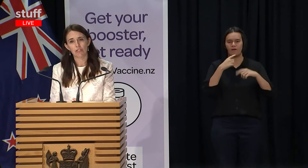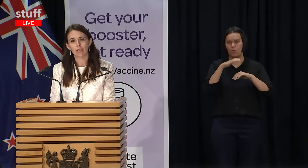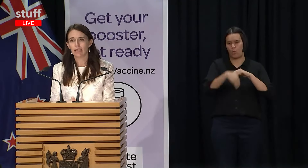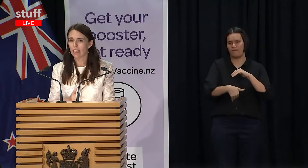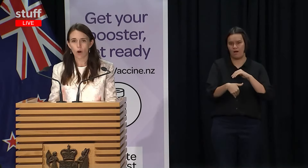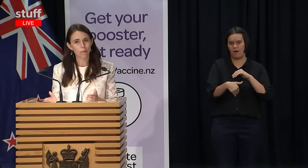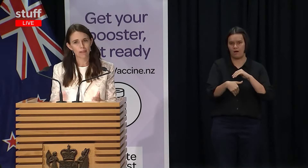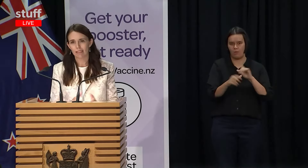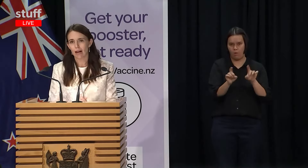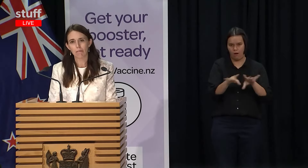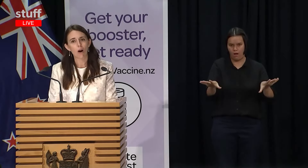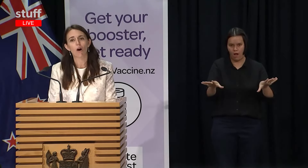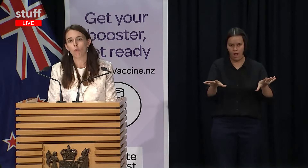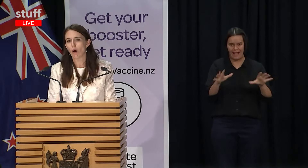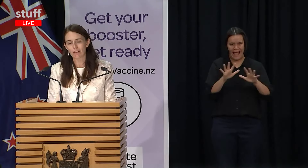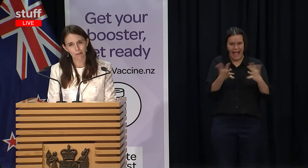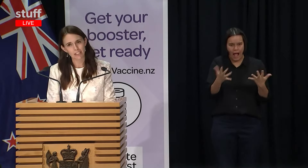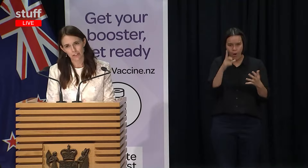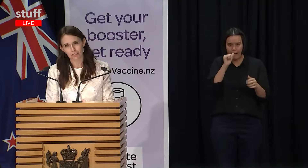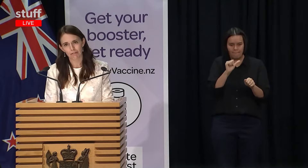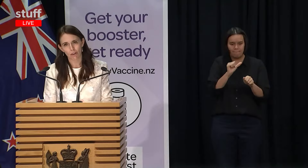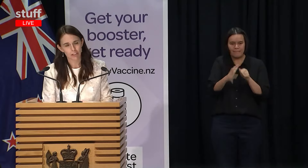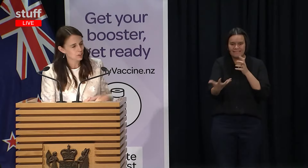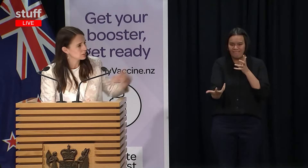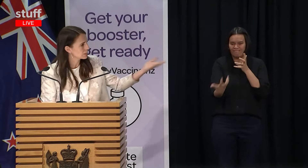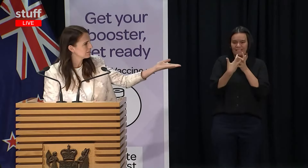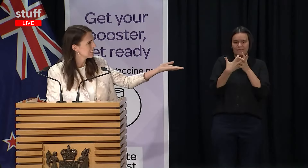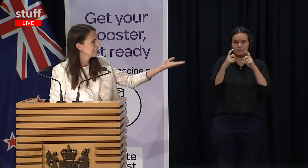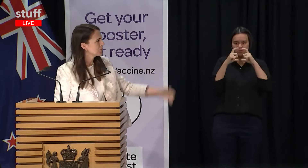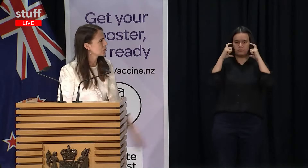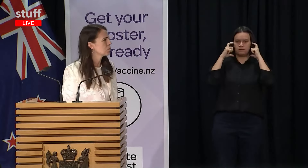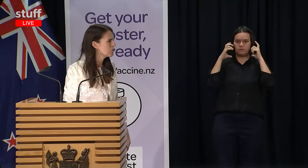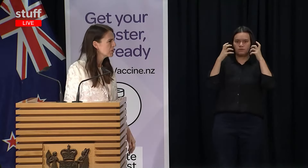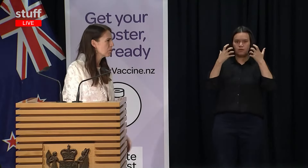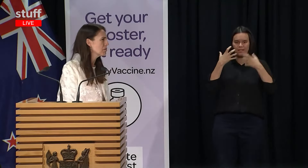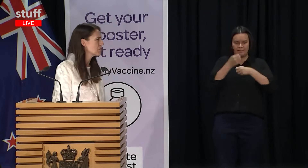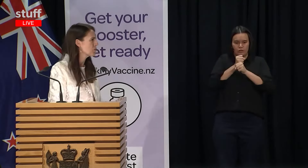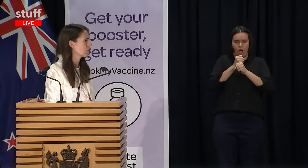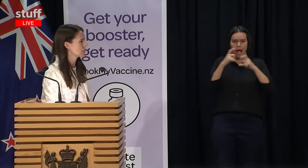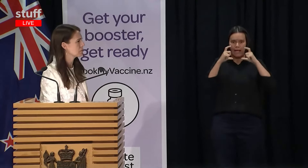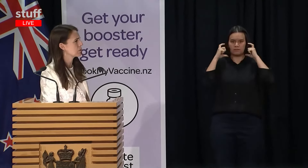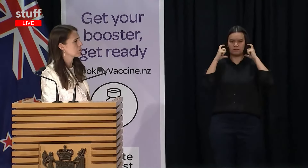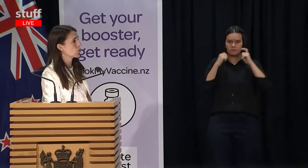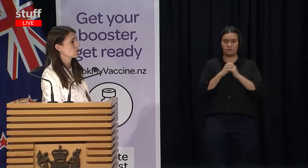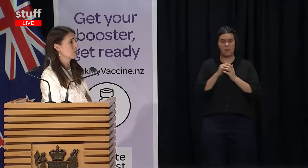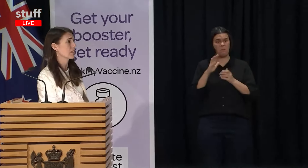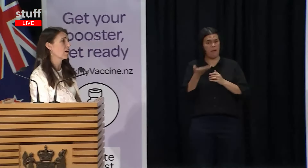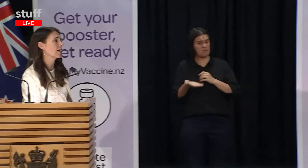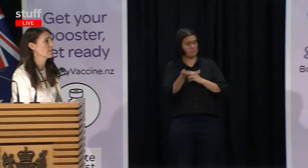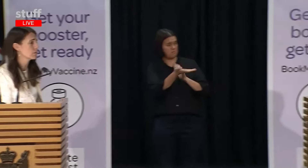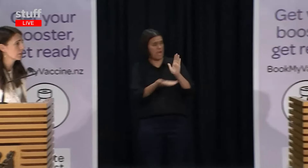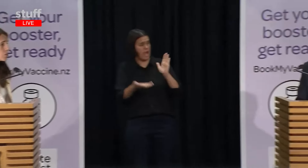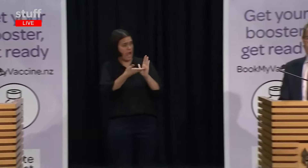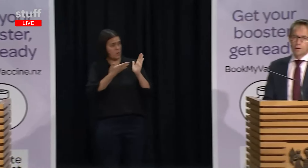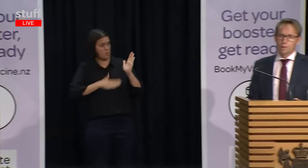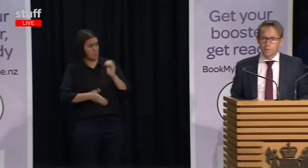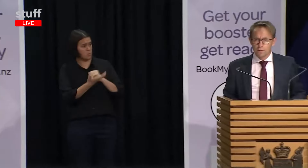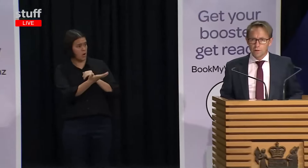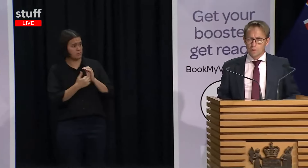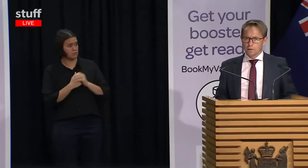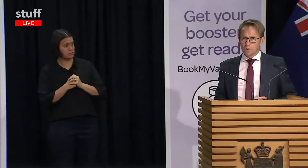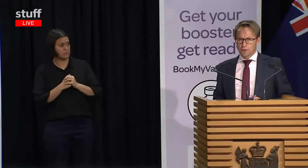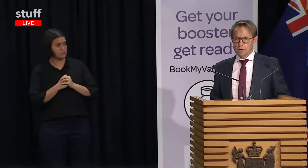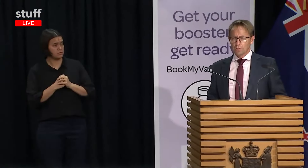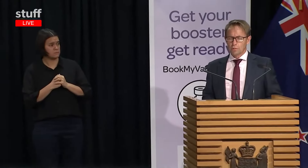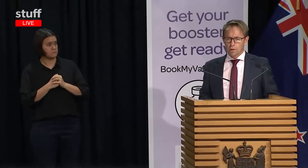enforced and measured, and that opens up a whole wide range of issues. Perhaps you might want to speak a bit more on some of the guidance the Ministry is